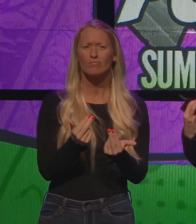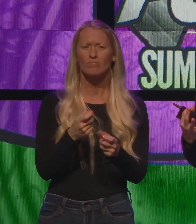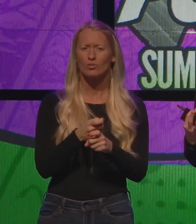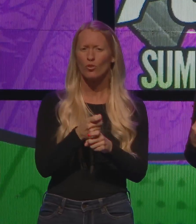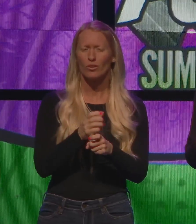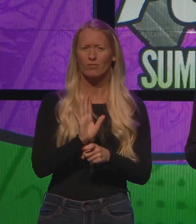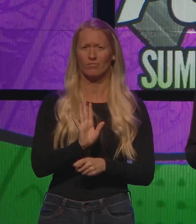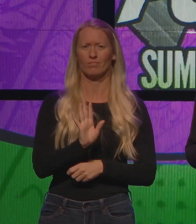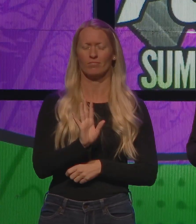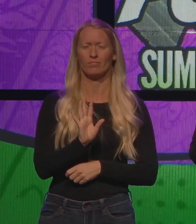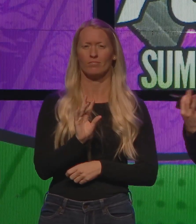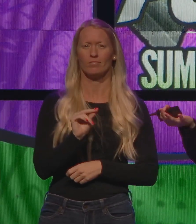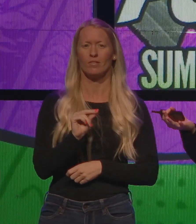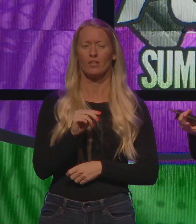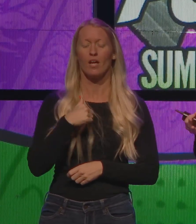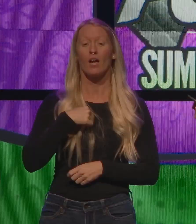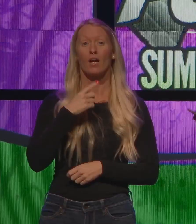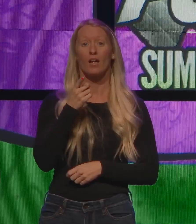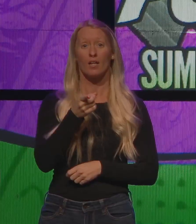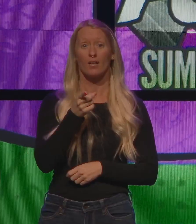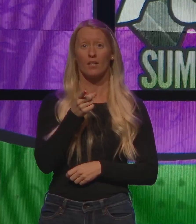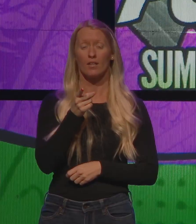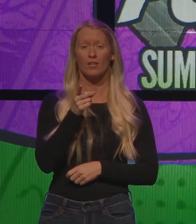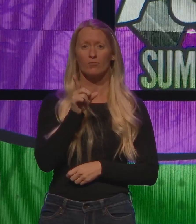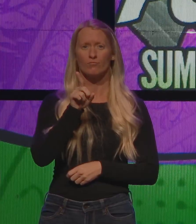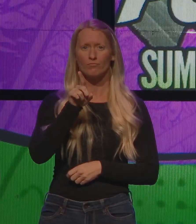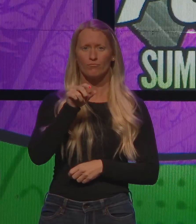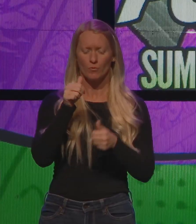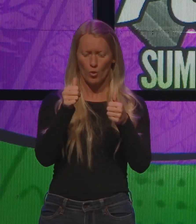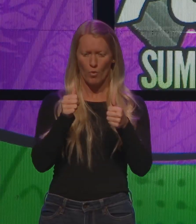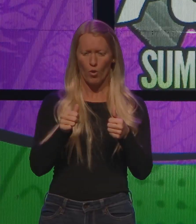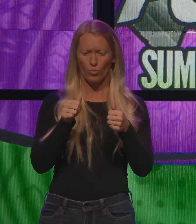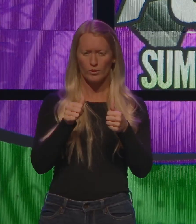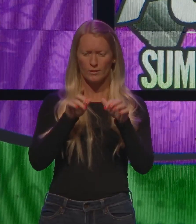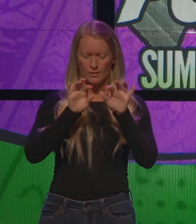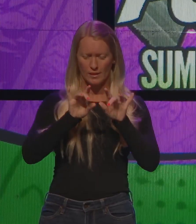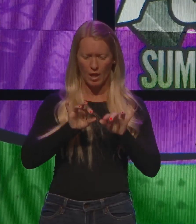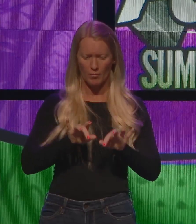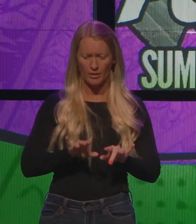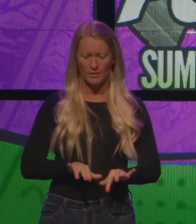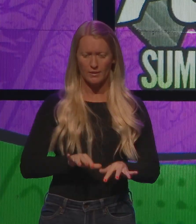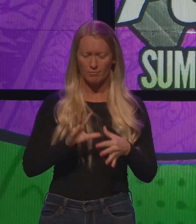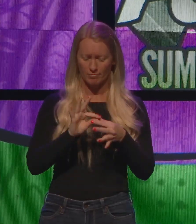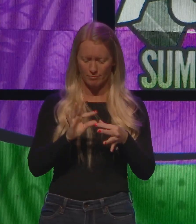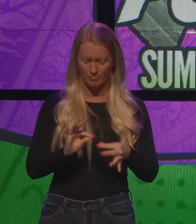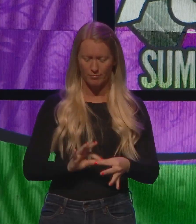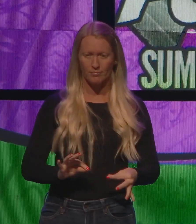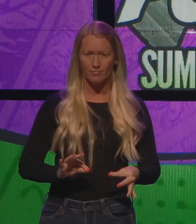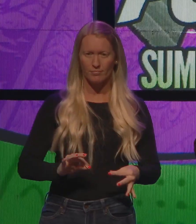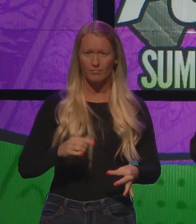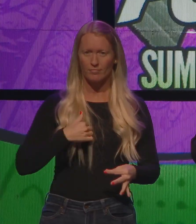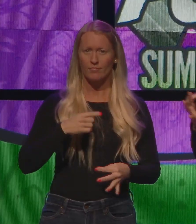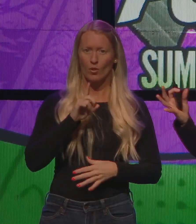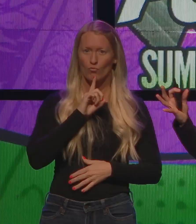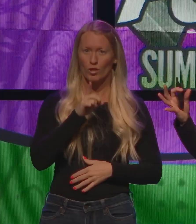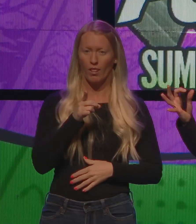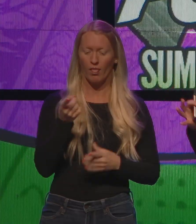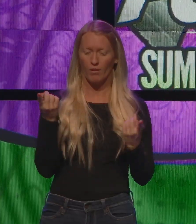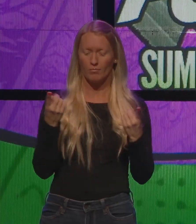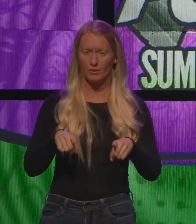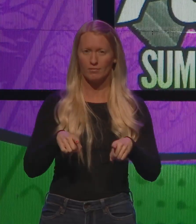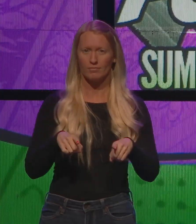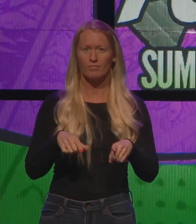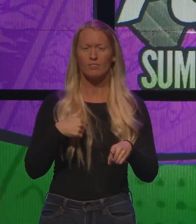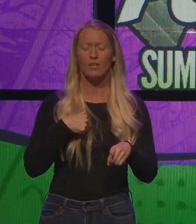on social media, it's not about the video. The comments are where the real action happens. So I go to the comments and I'm blown away